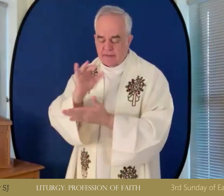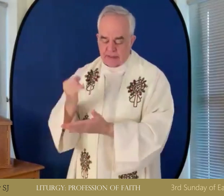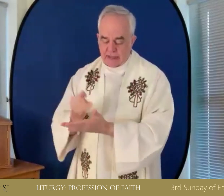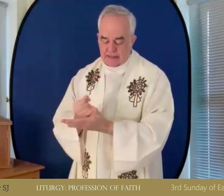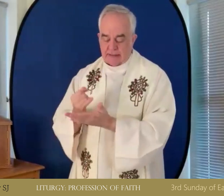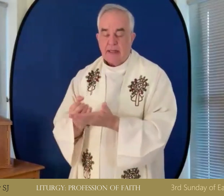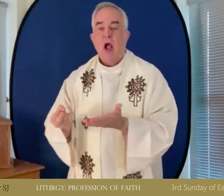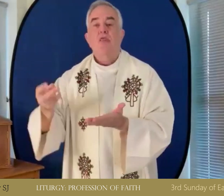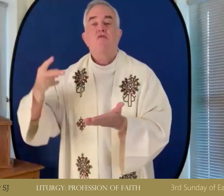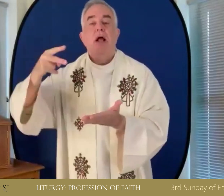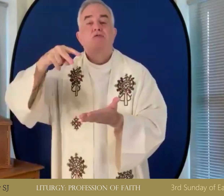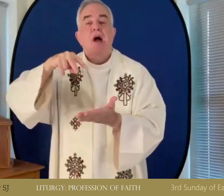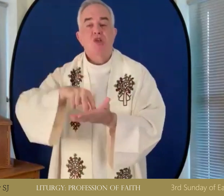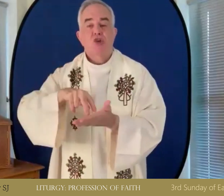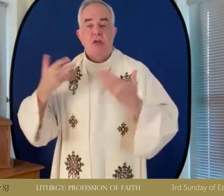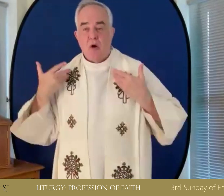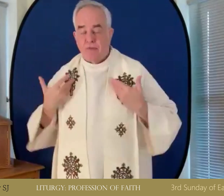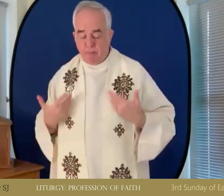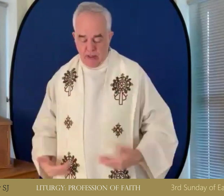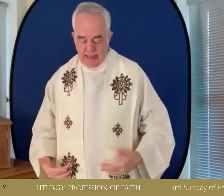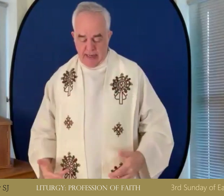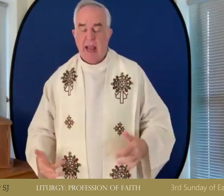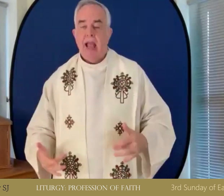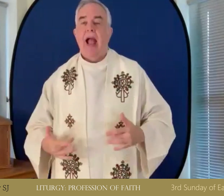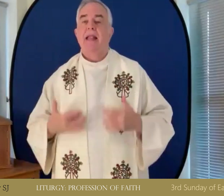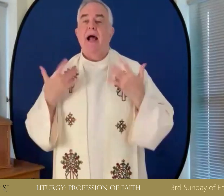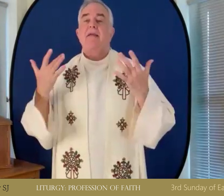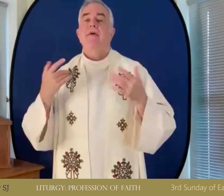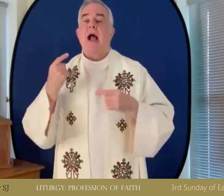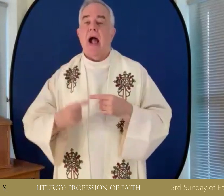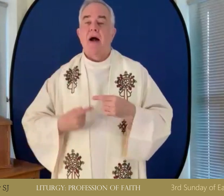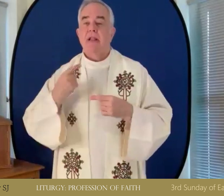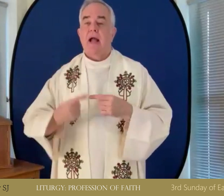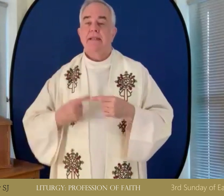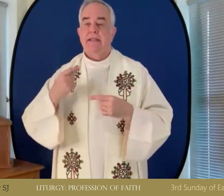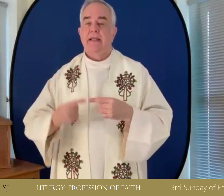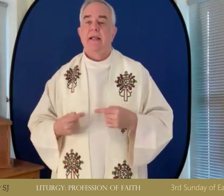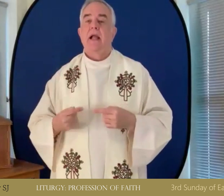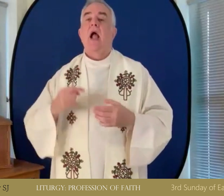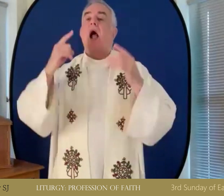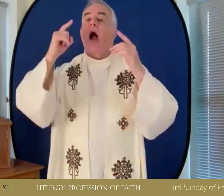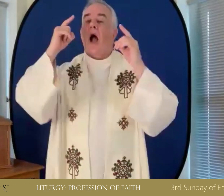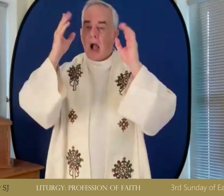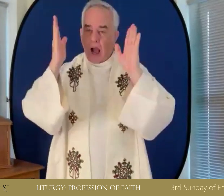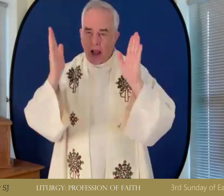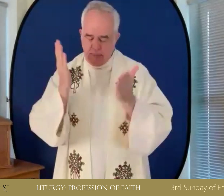of sins, the resurrection of the body, and life everlasting? I